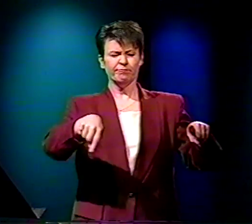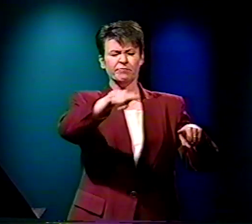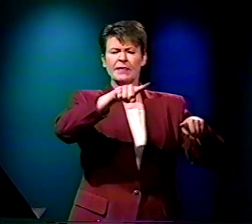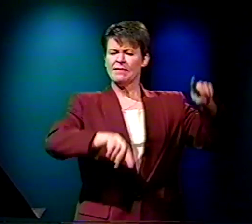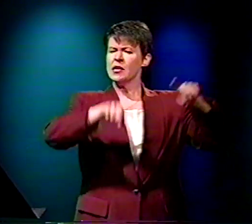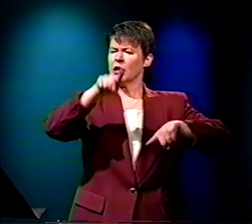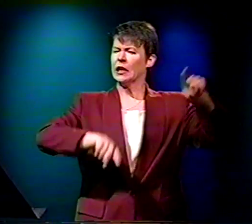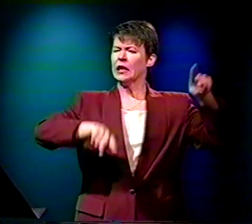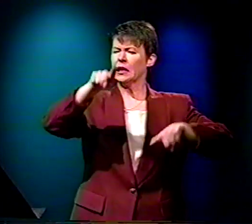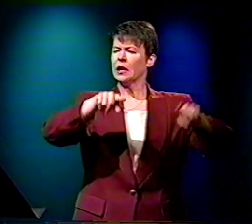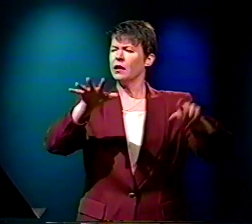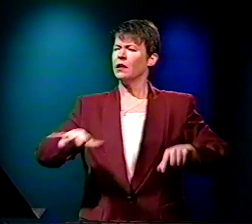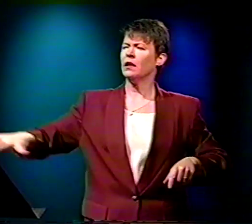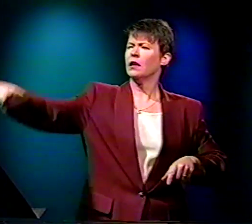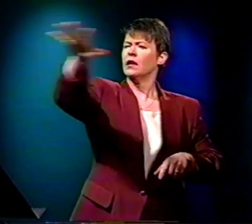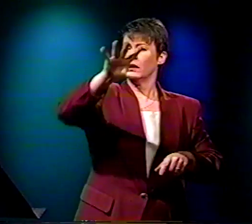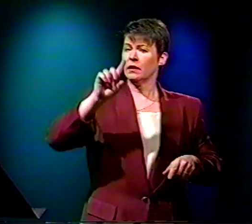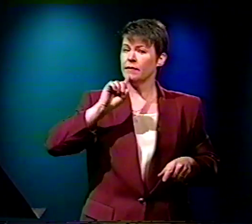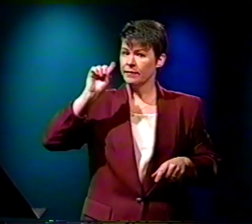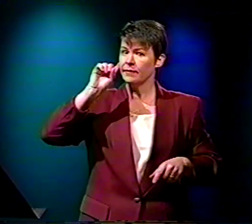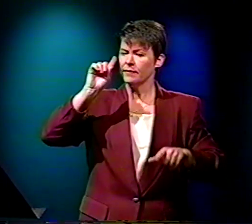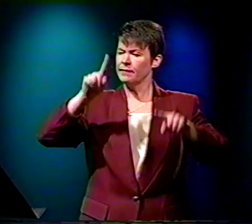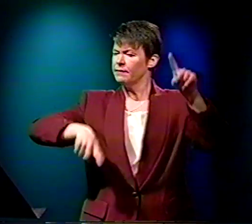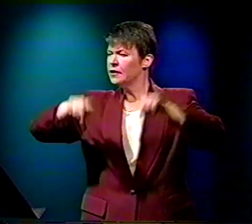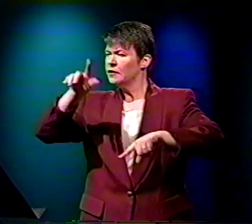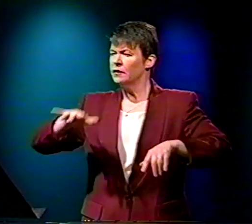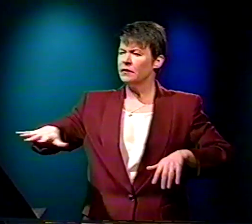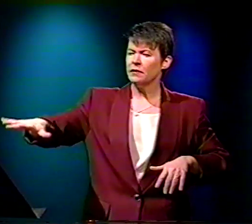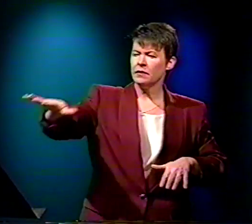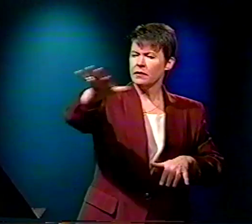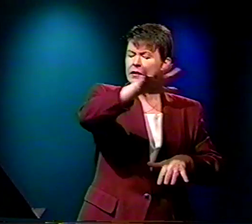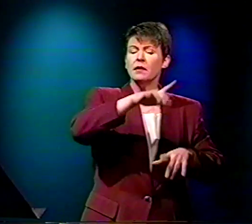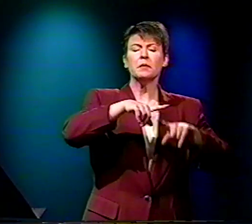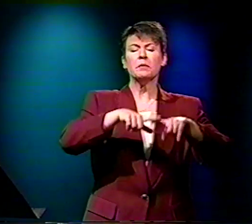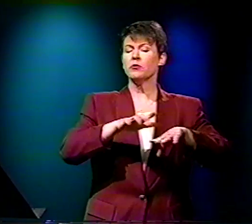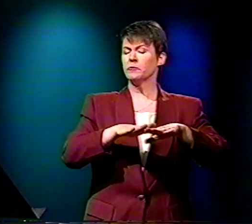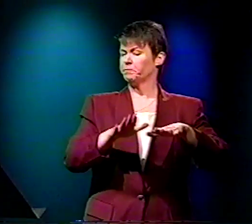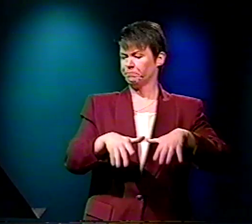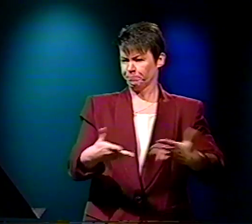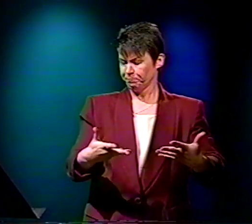Hostile dependency really varies throughout the deaf community. And it